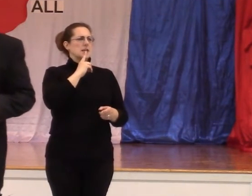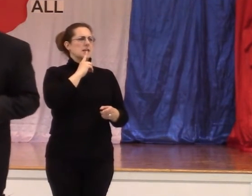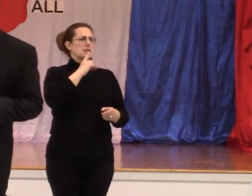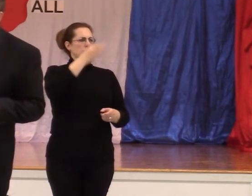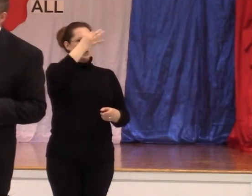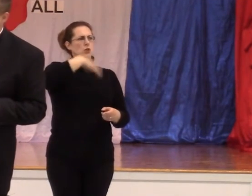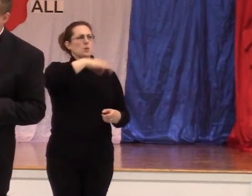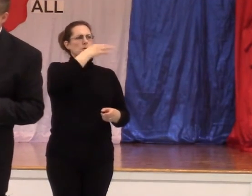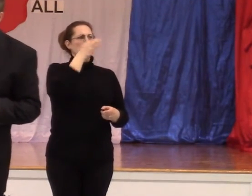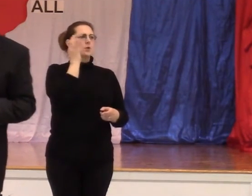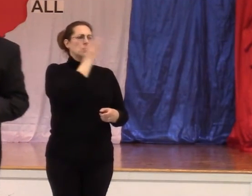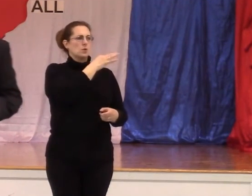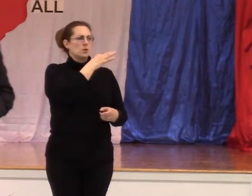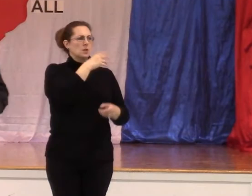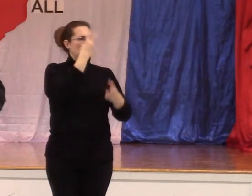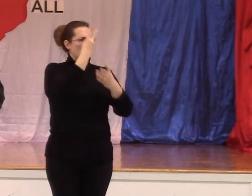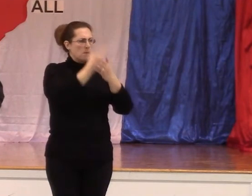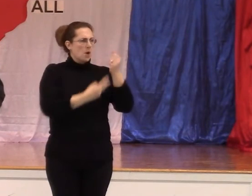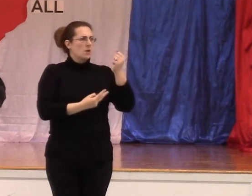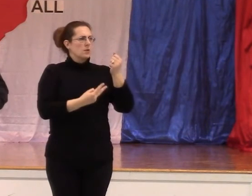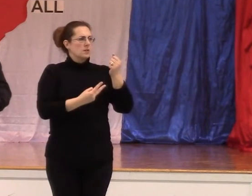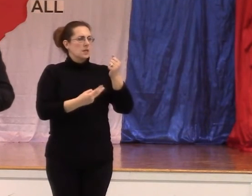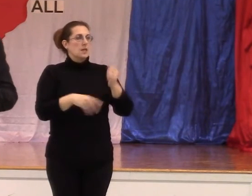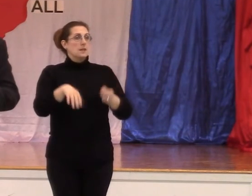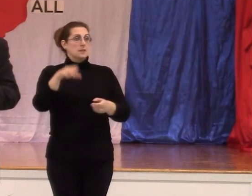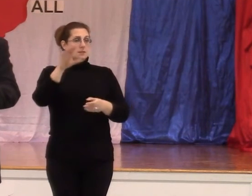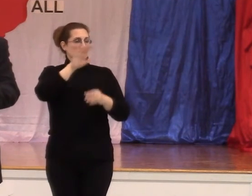in both kinds, so the laity receive the cup right away.